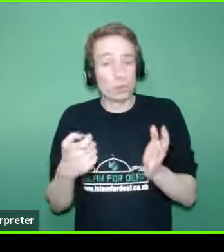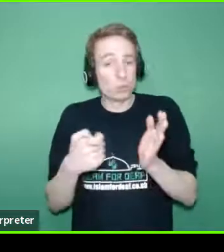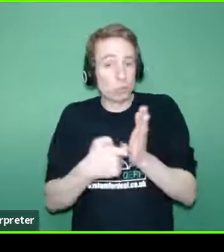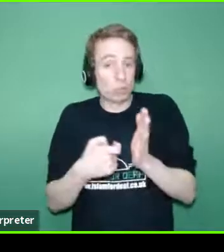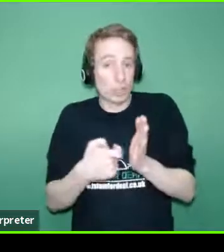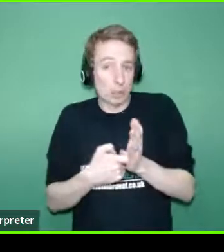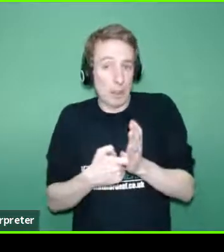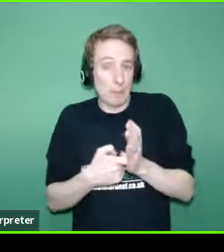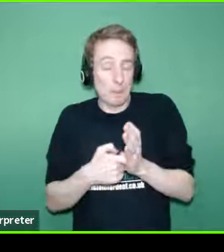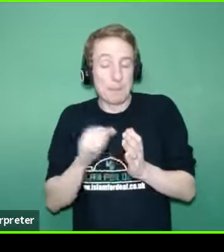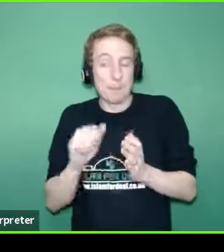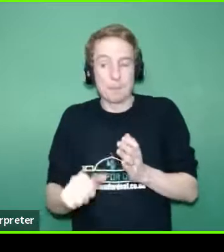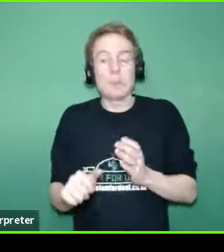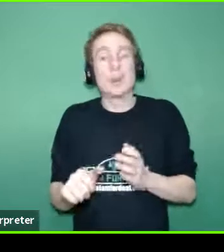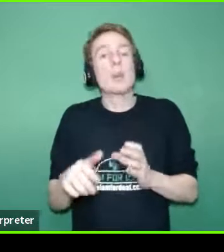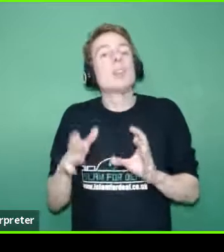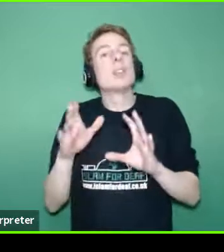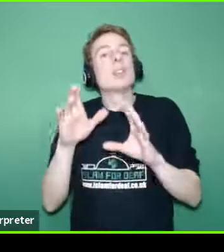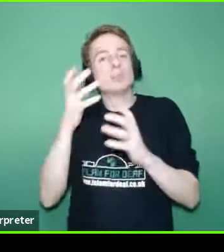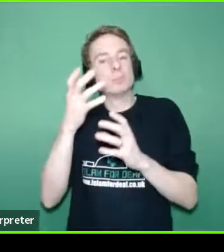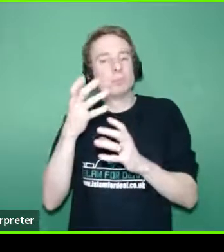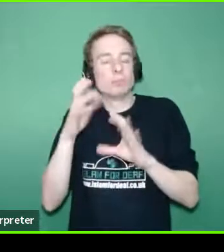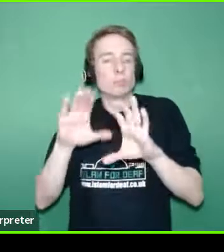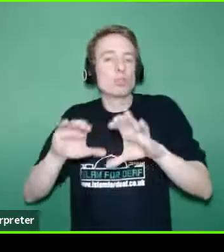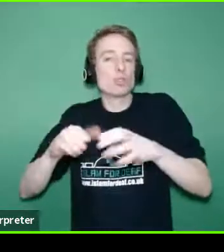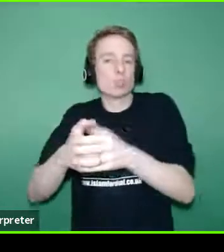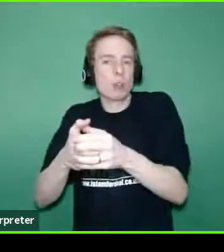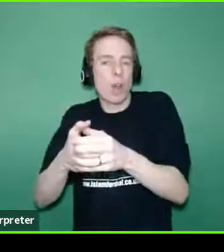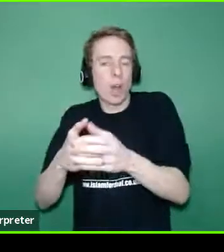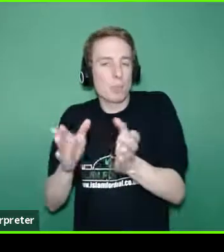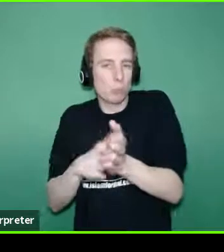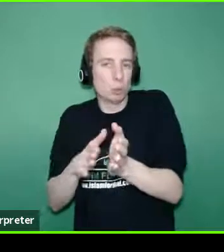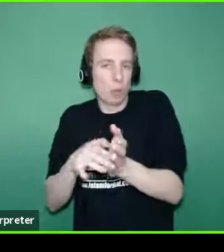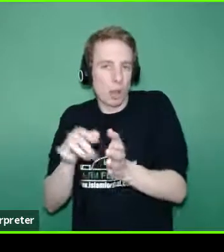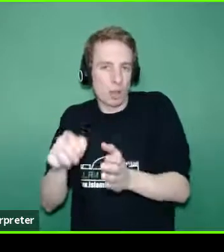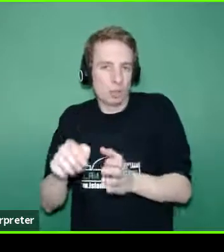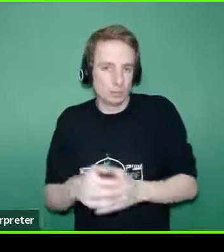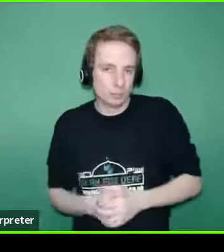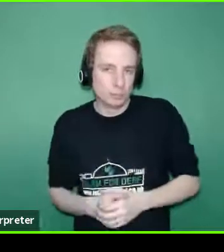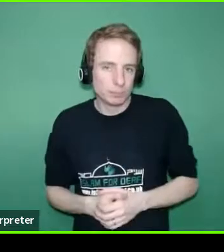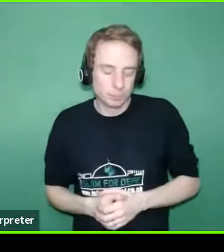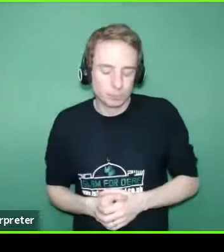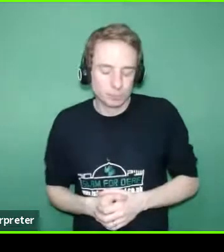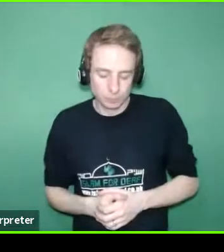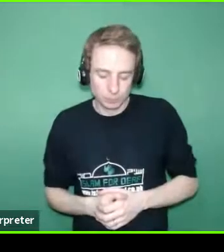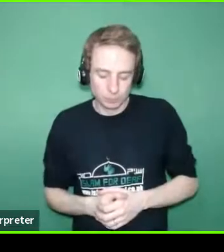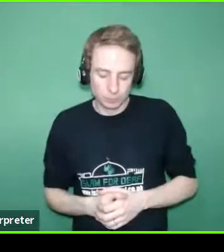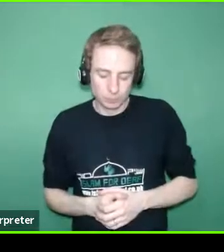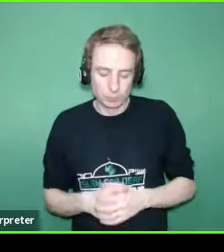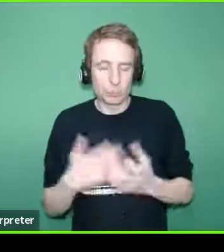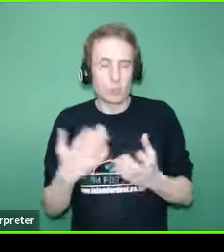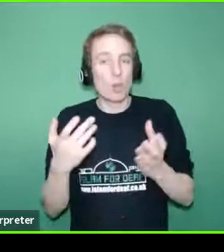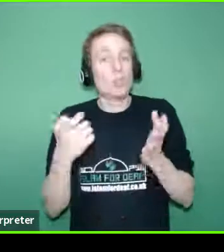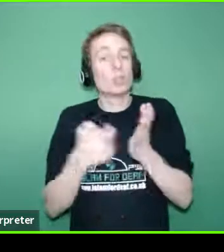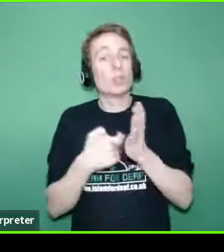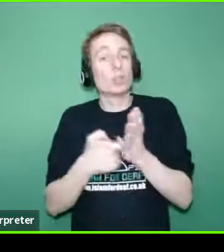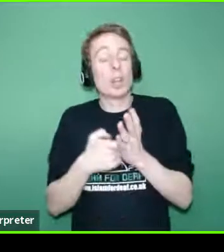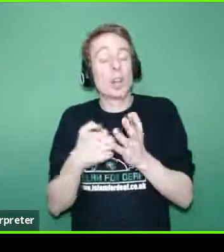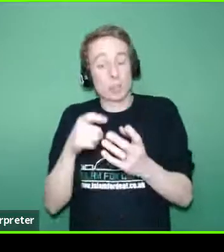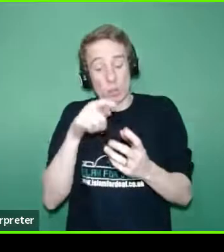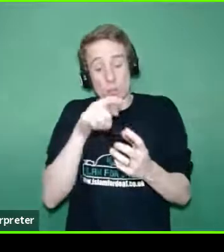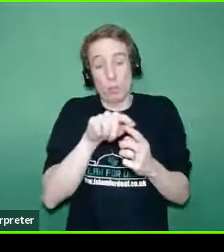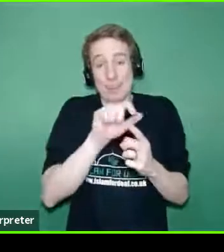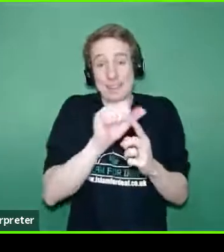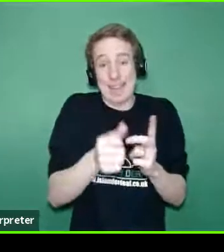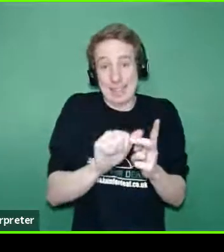the tribe of Mudar. So Rajab, it doesn't run consecutively to the other